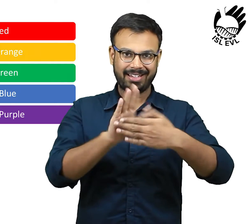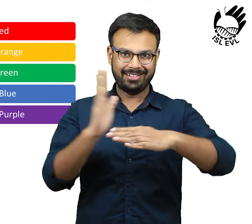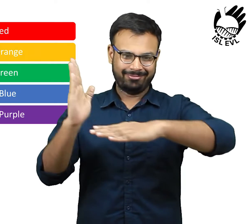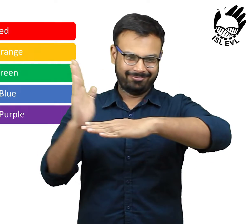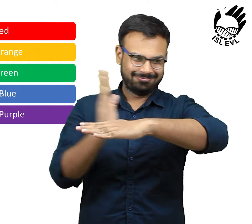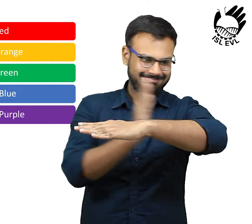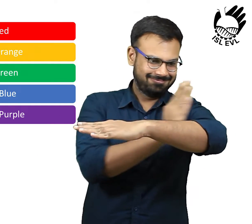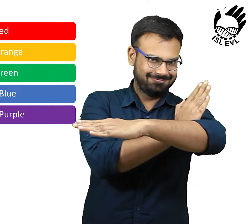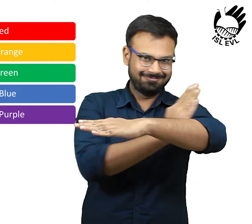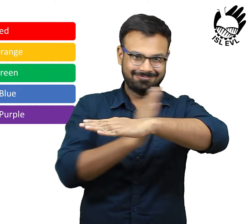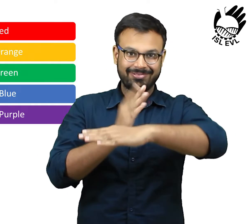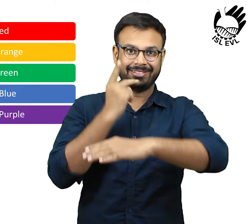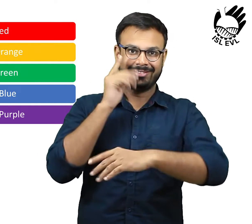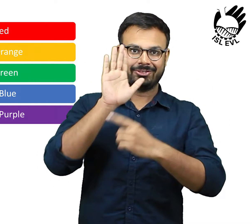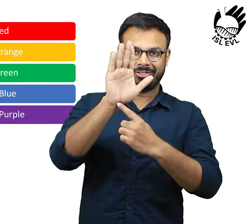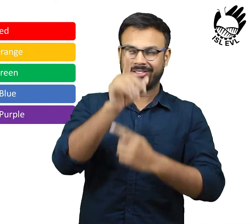As we can see,